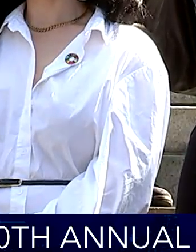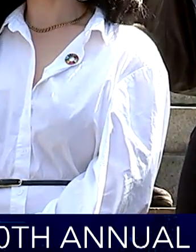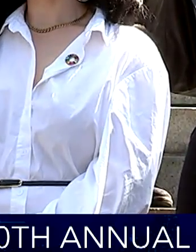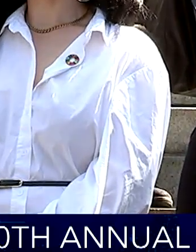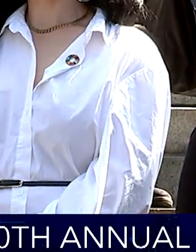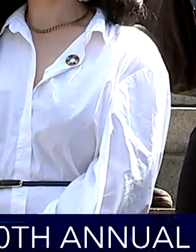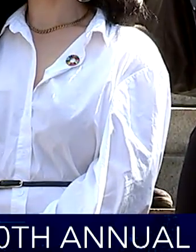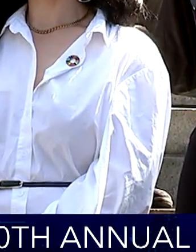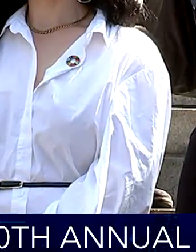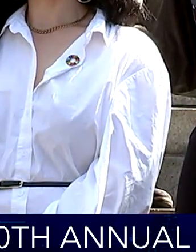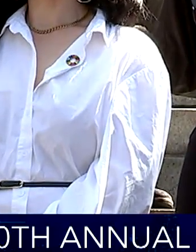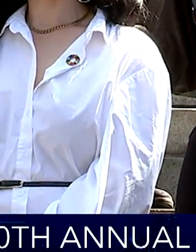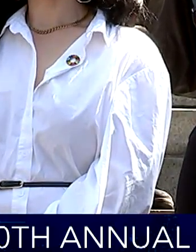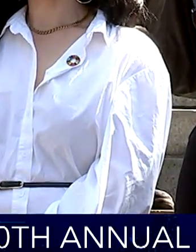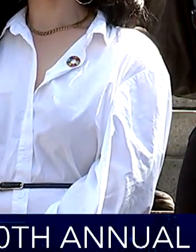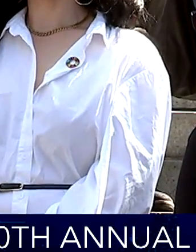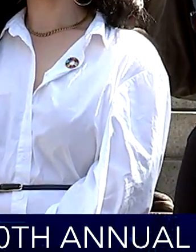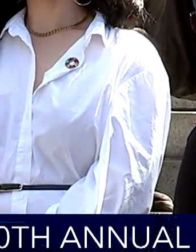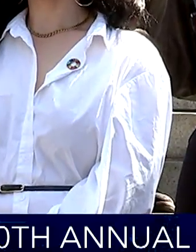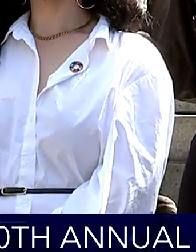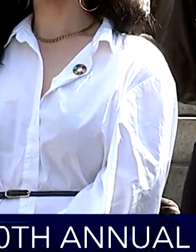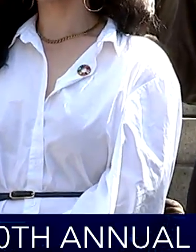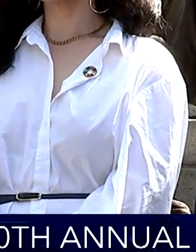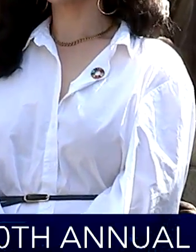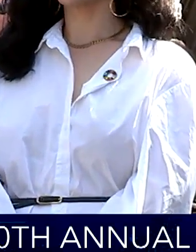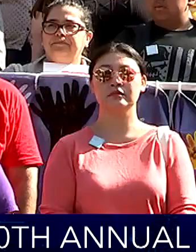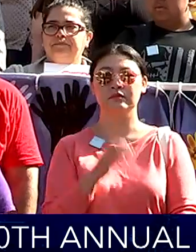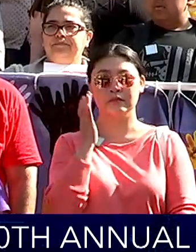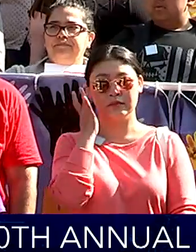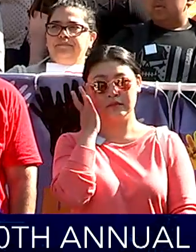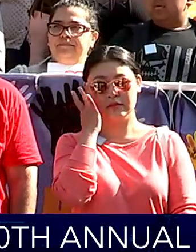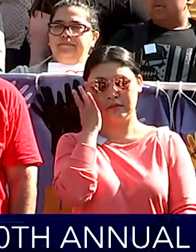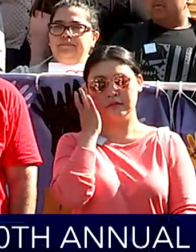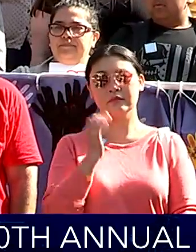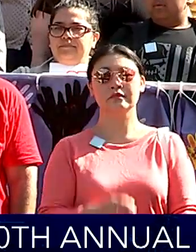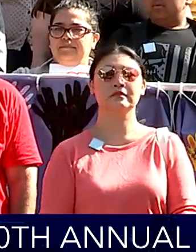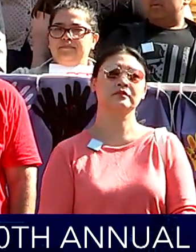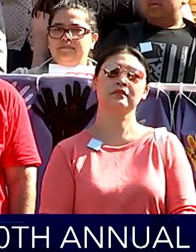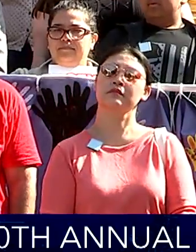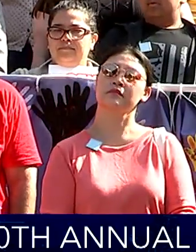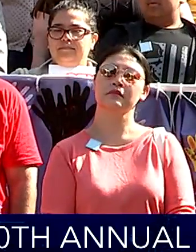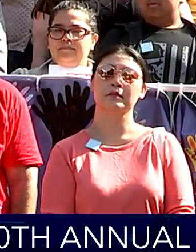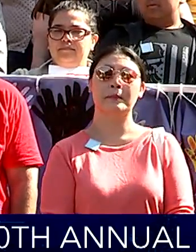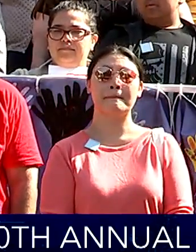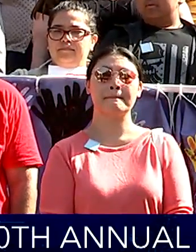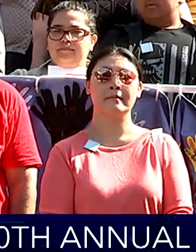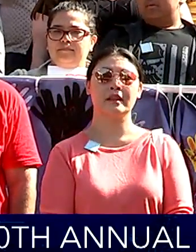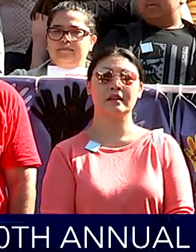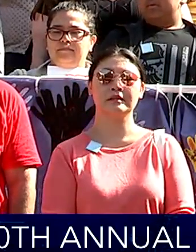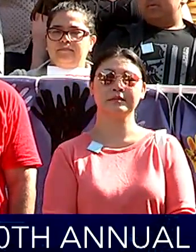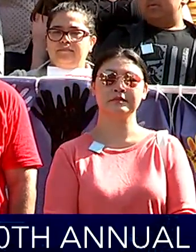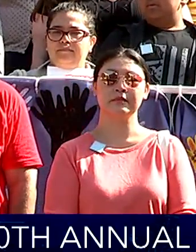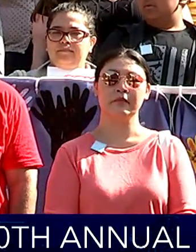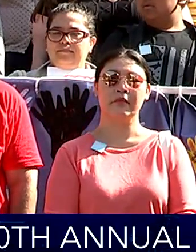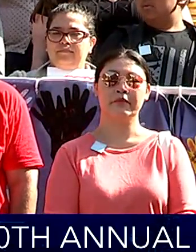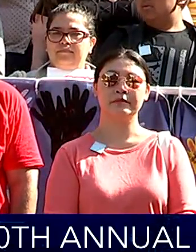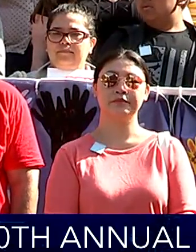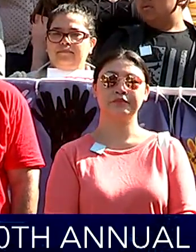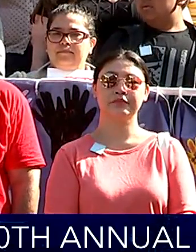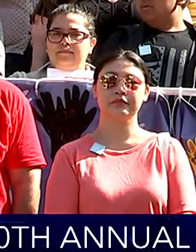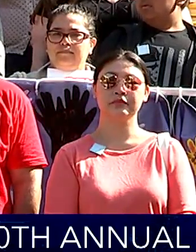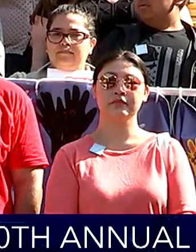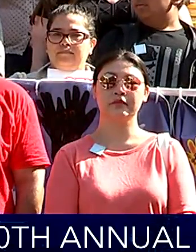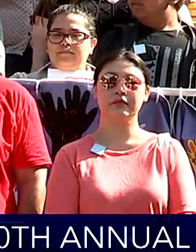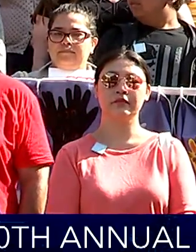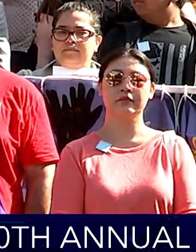home to remember that education begins at home. Join me in teaching this next generation that we must